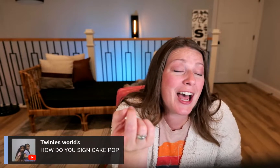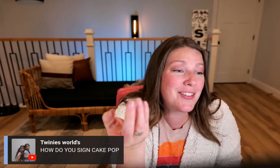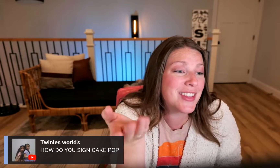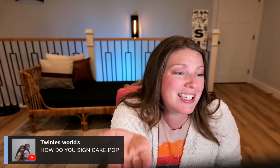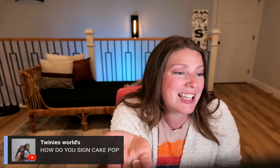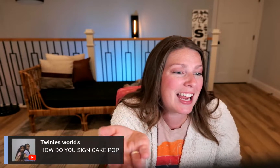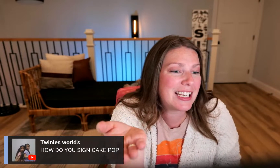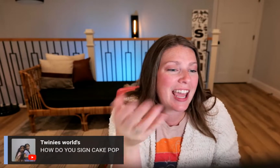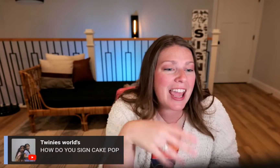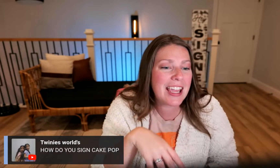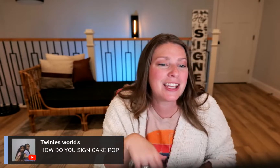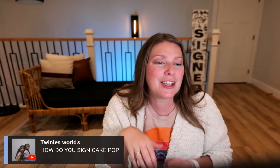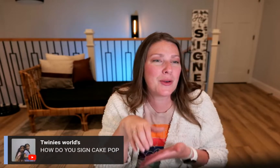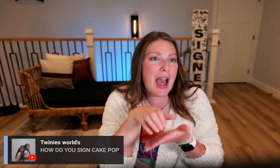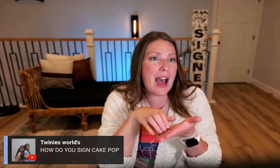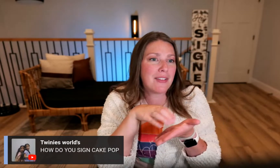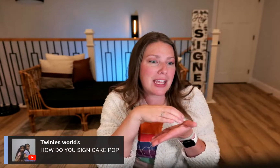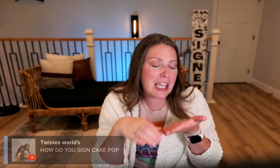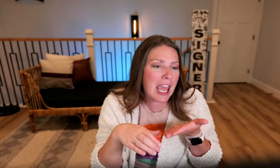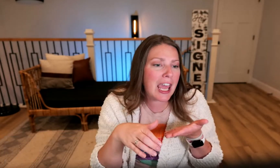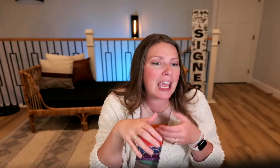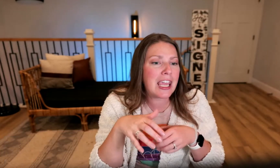of the sign cake. You have like cake,